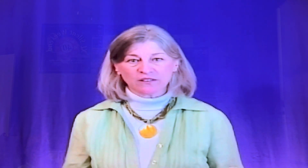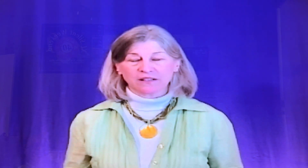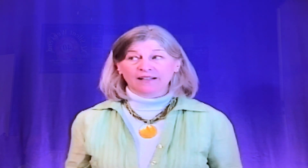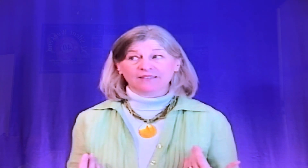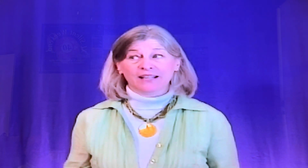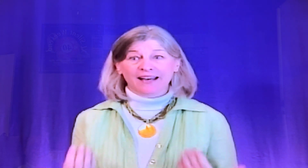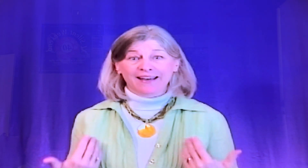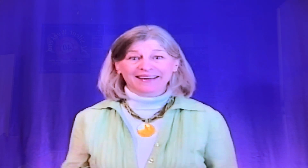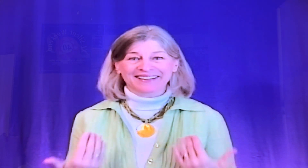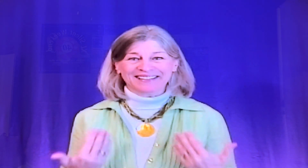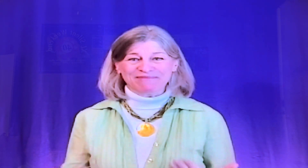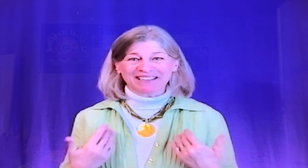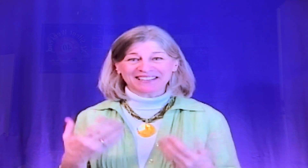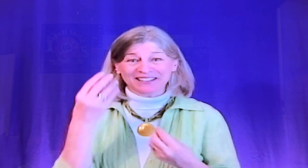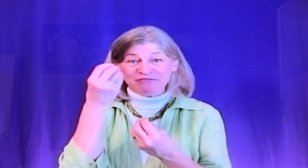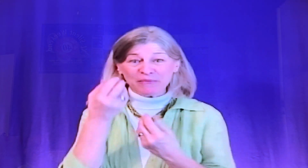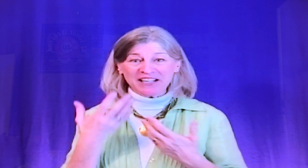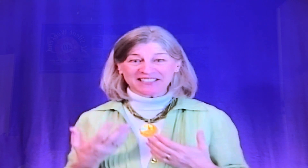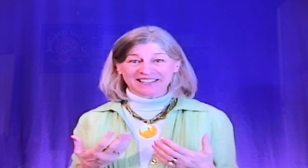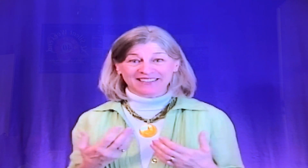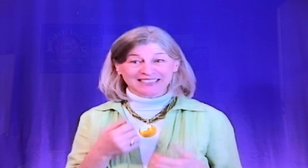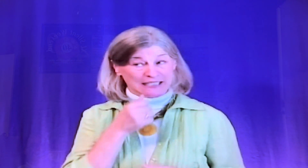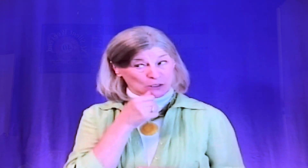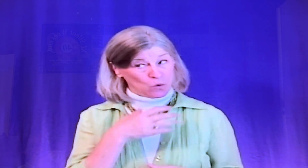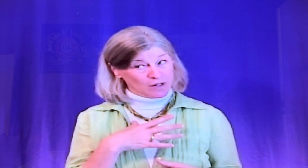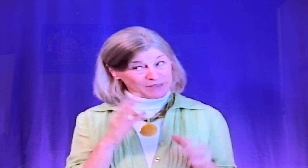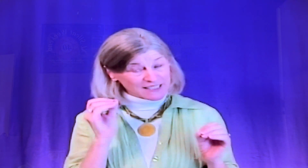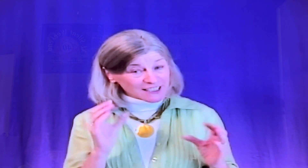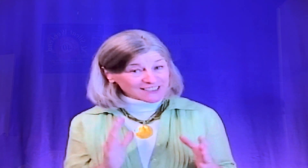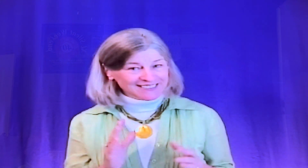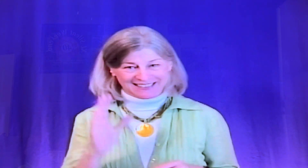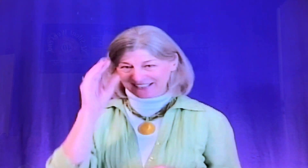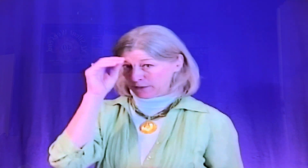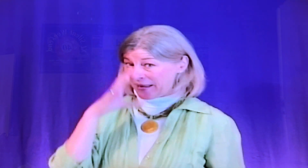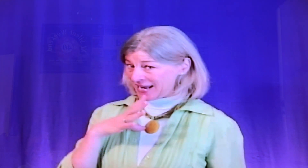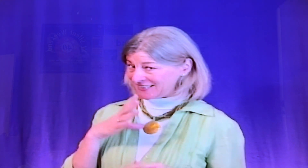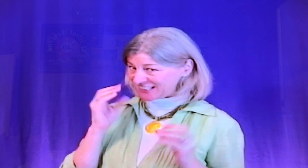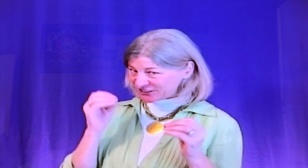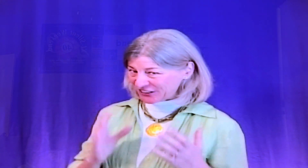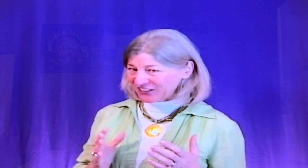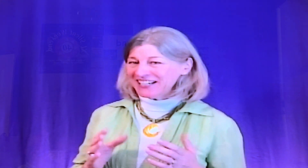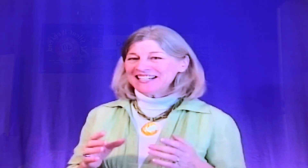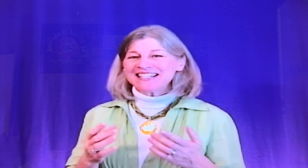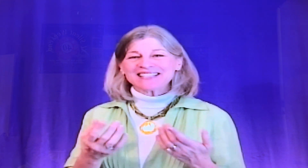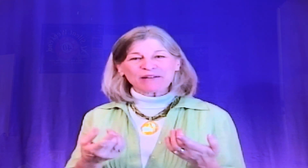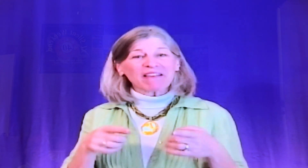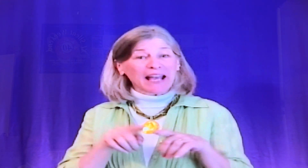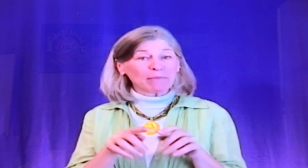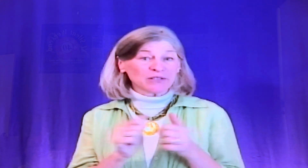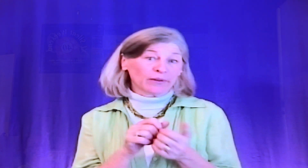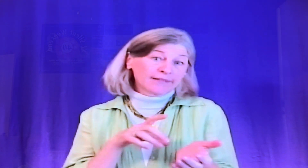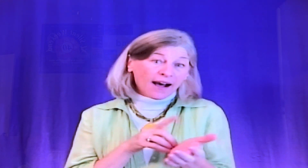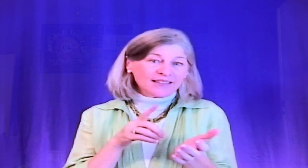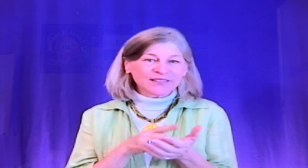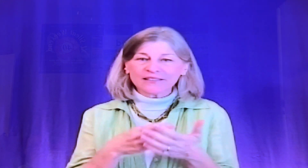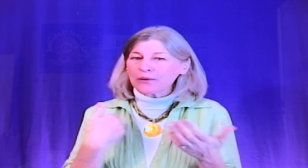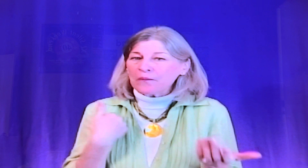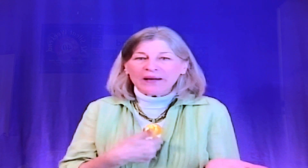like, okay, give me a little information here. Is this a woman teacher? Is this a man teacher? Same thing happens with doctor. We don't